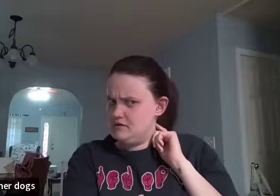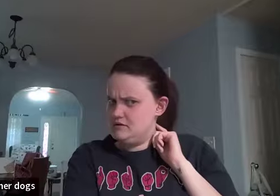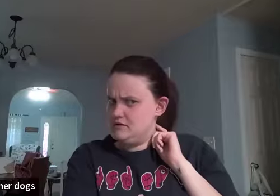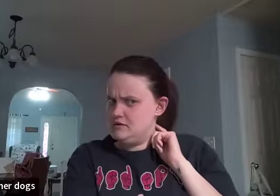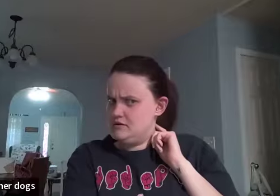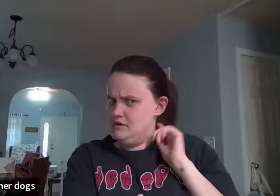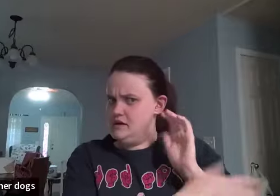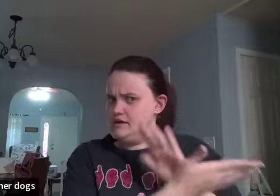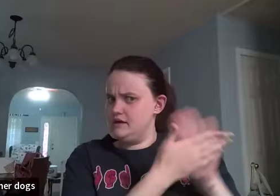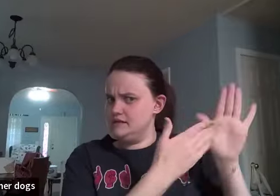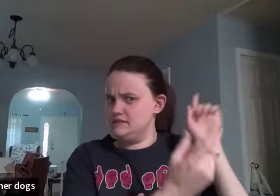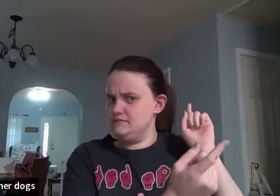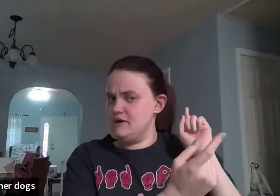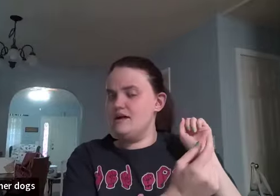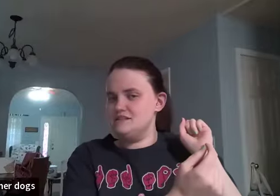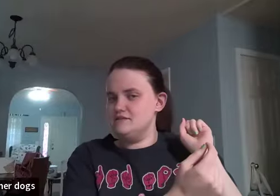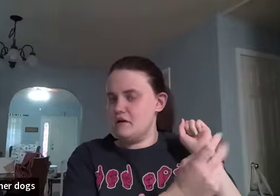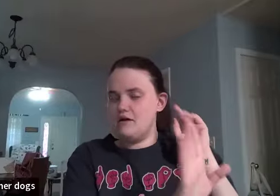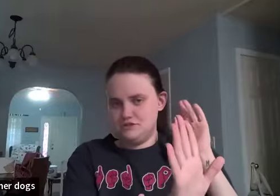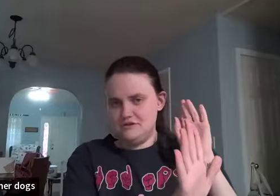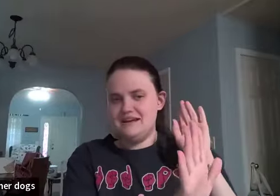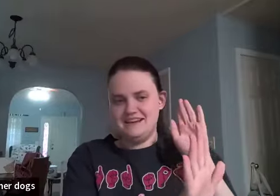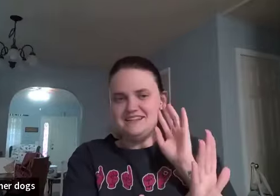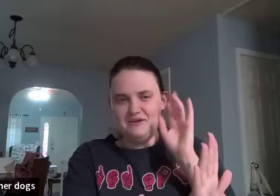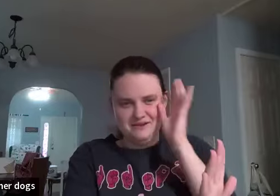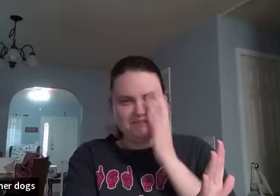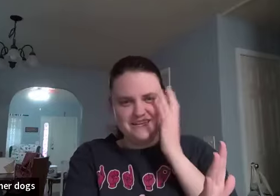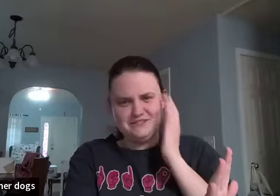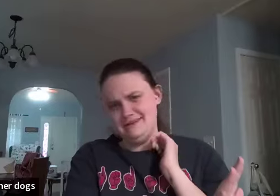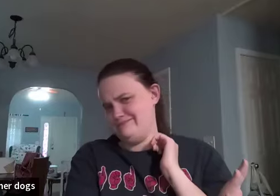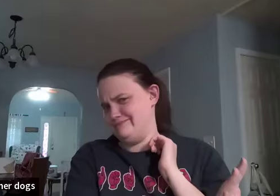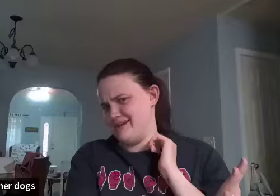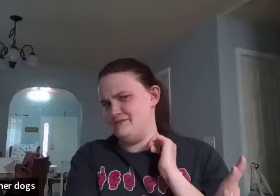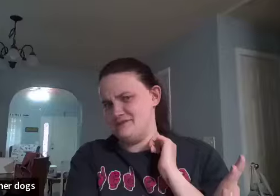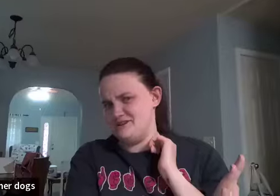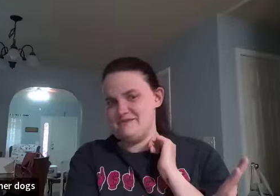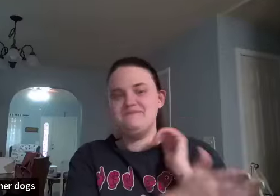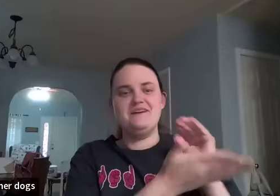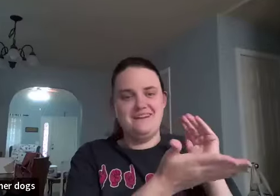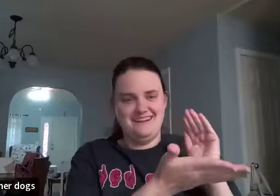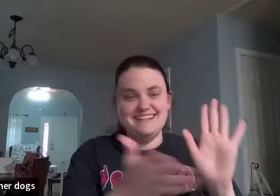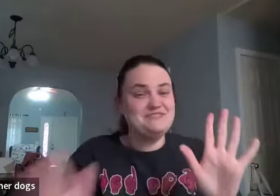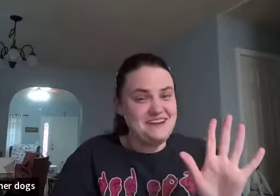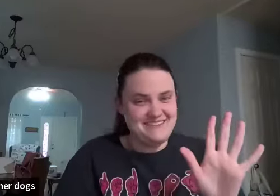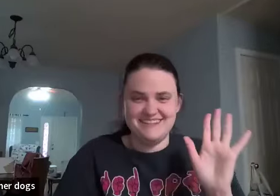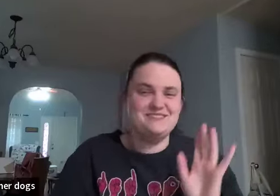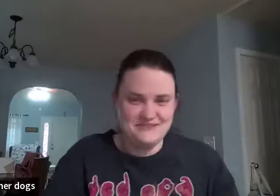about it. Nice to it's I'll show it. I can tell on y'all's face you're like, I don't know what you're talking about. All right, that's okay. That's totally